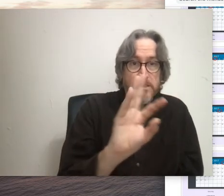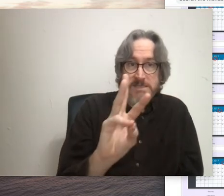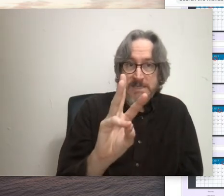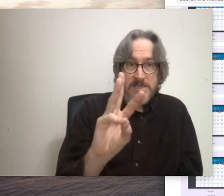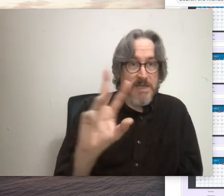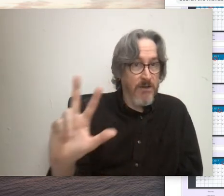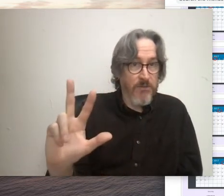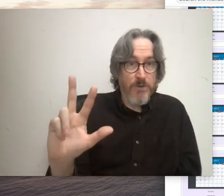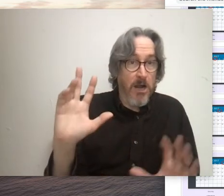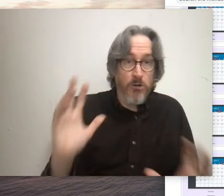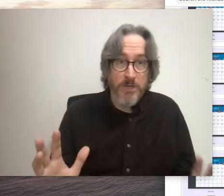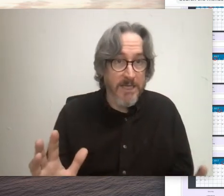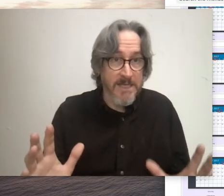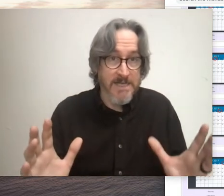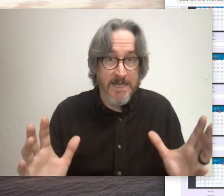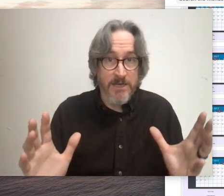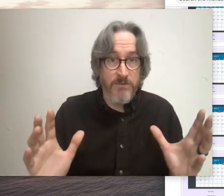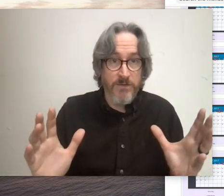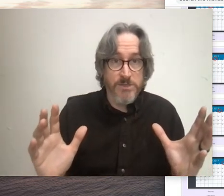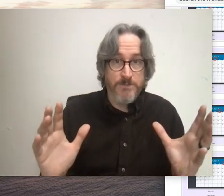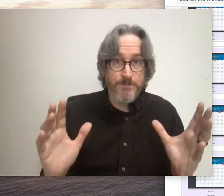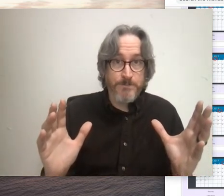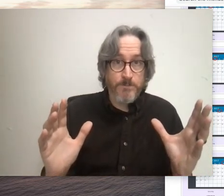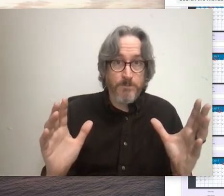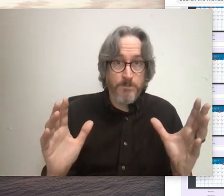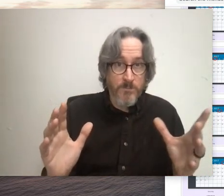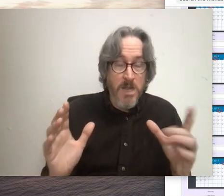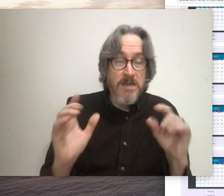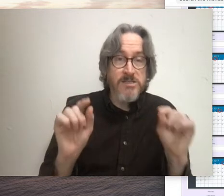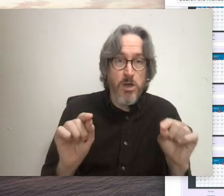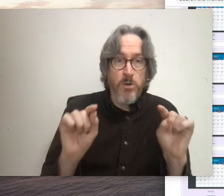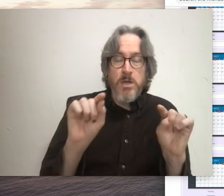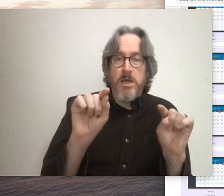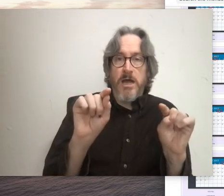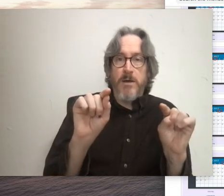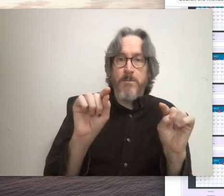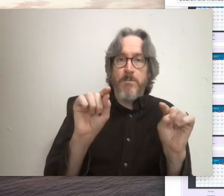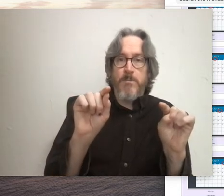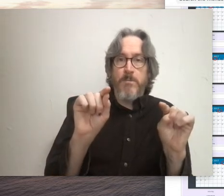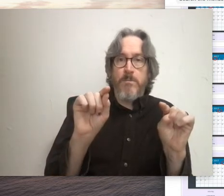9, 6, and 3 are really easy to get confused. So